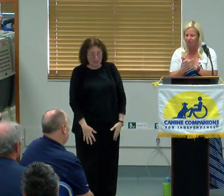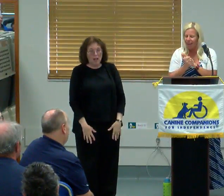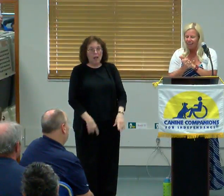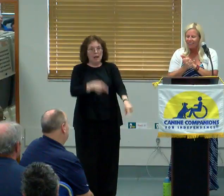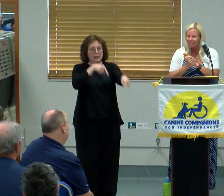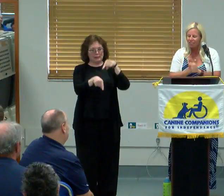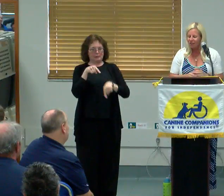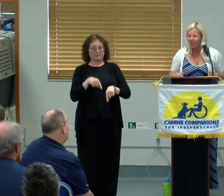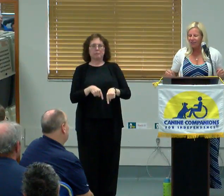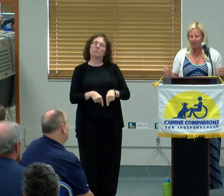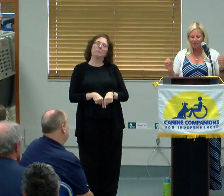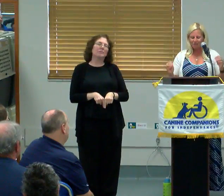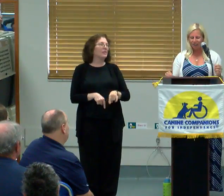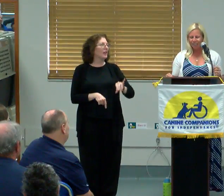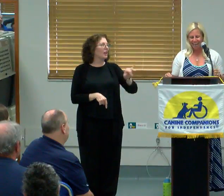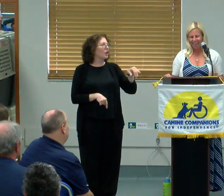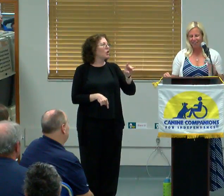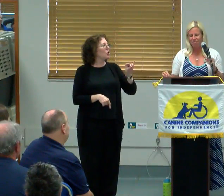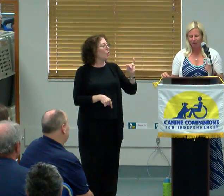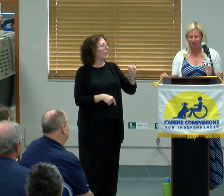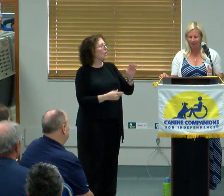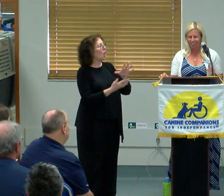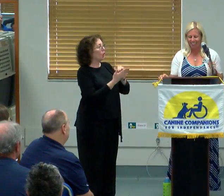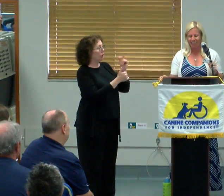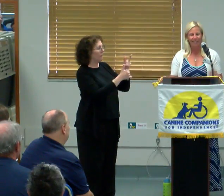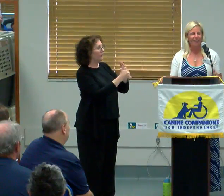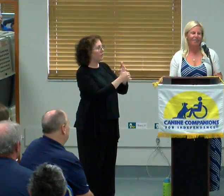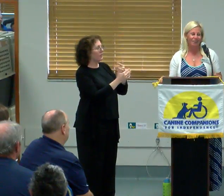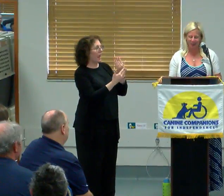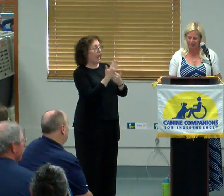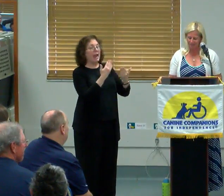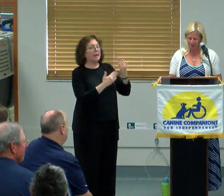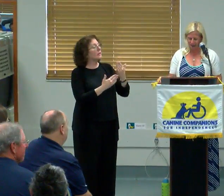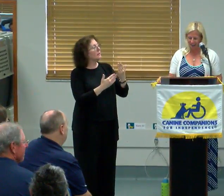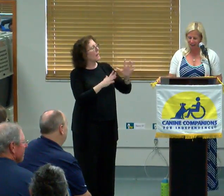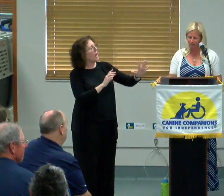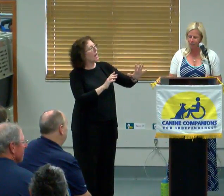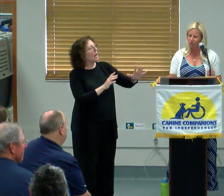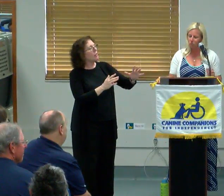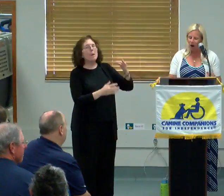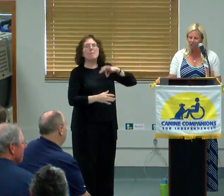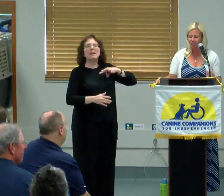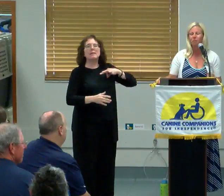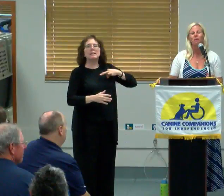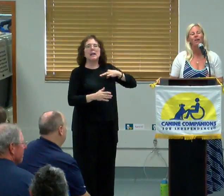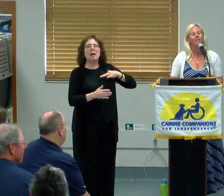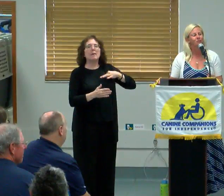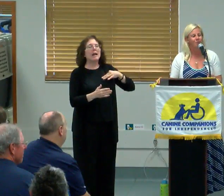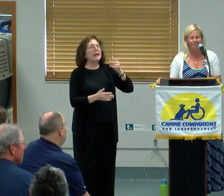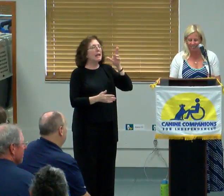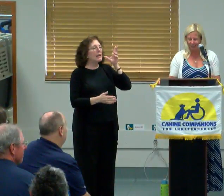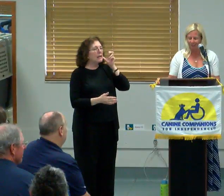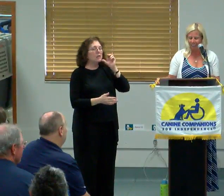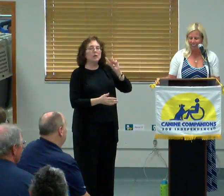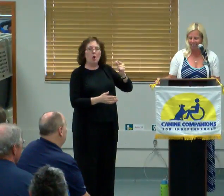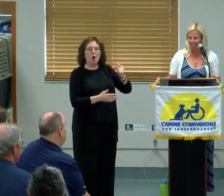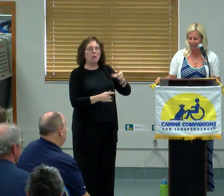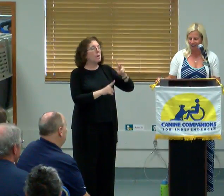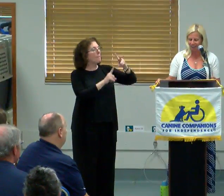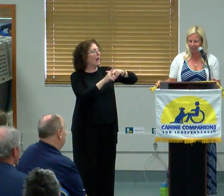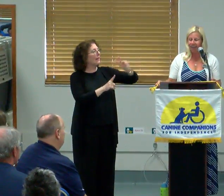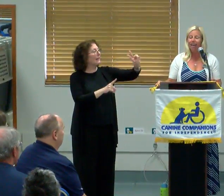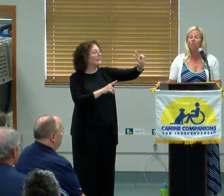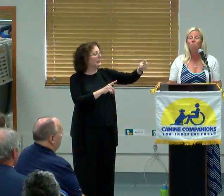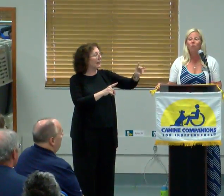Okay. Jody learned firsthand the benefits that a hearing dog can bring, which is why she applied to receive a